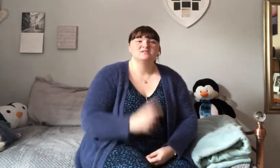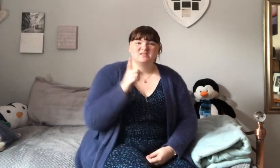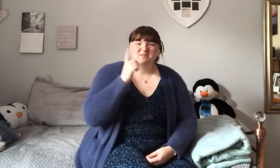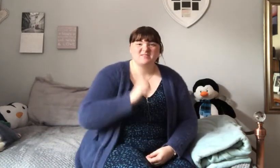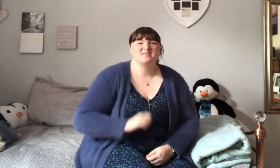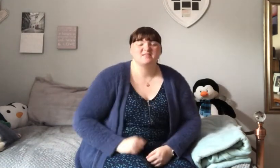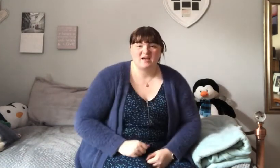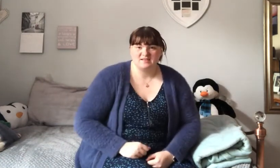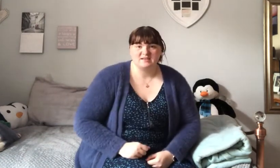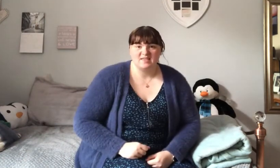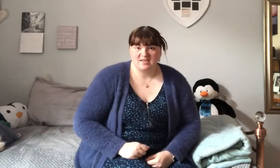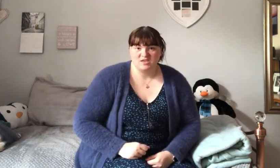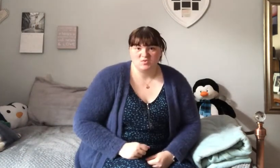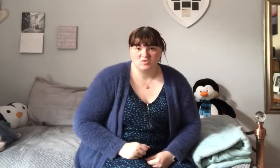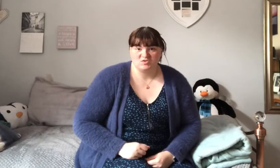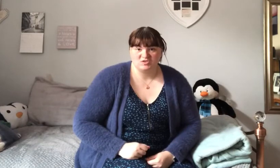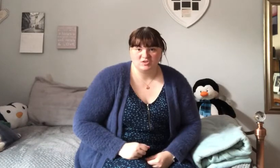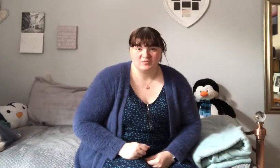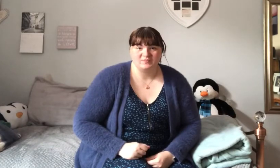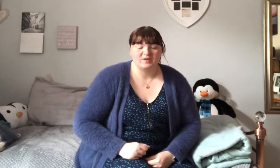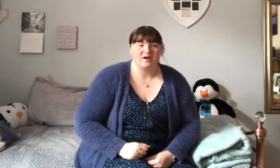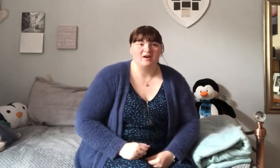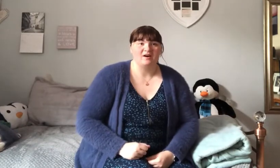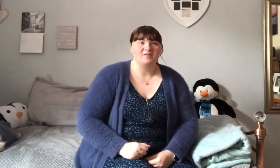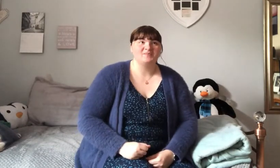Some of the signs I think you could do are